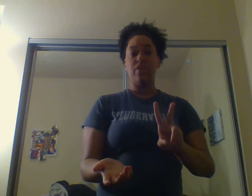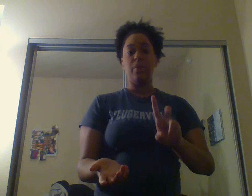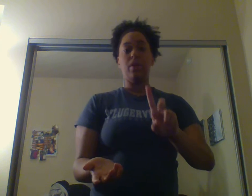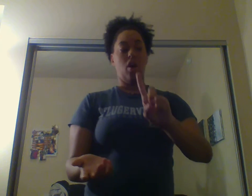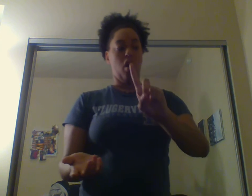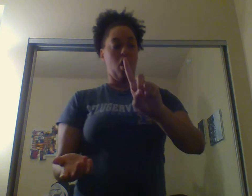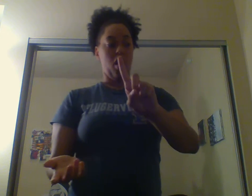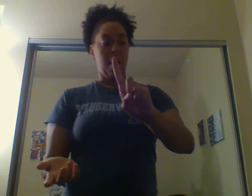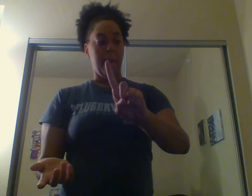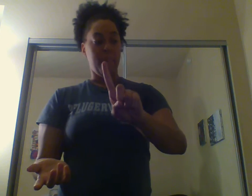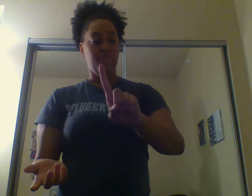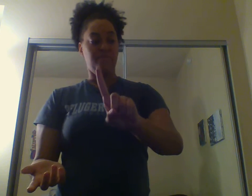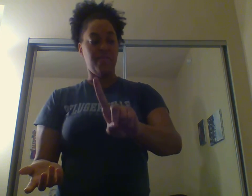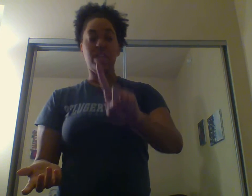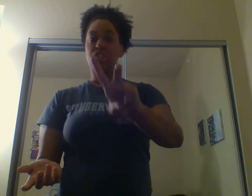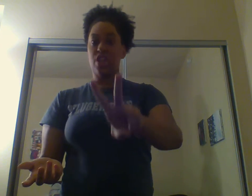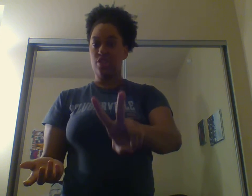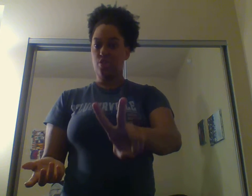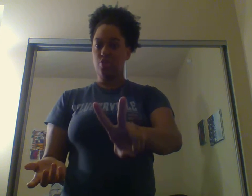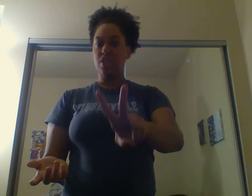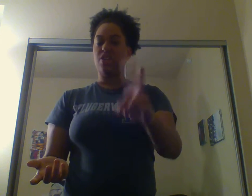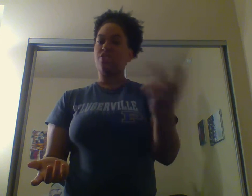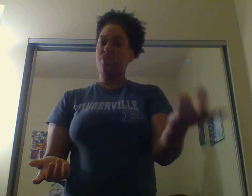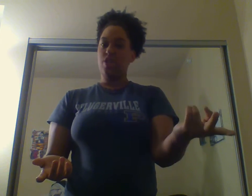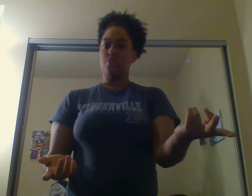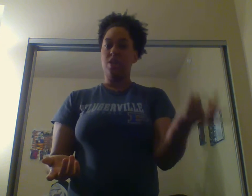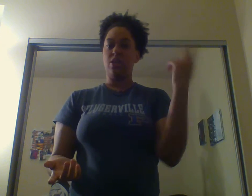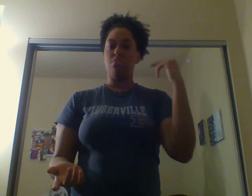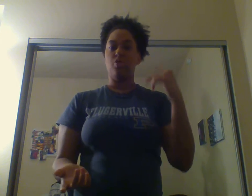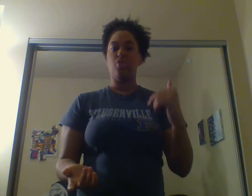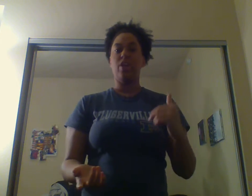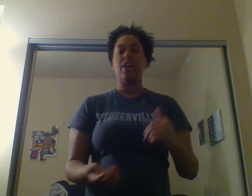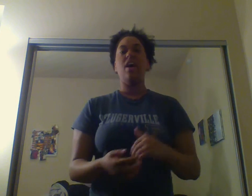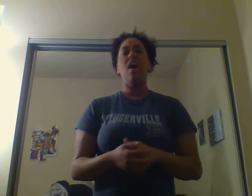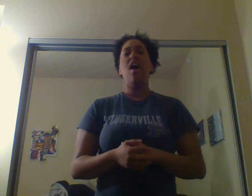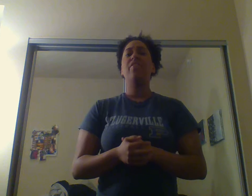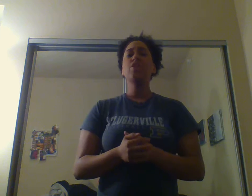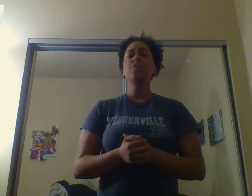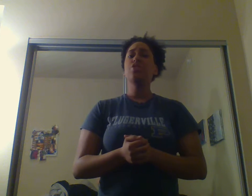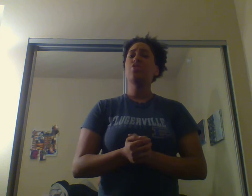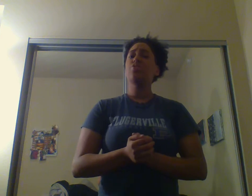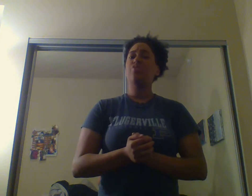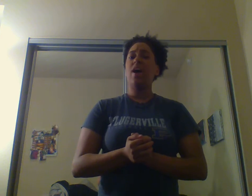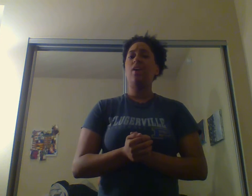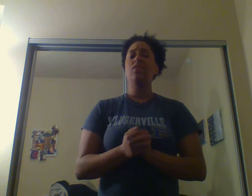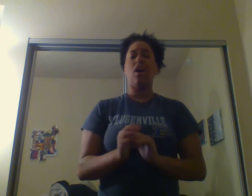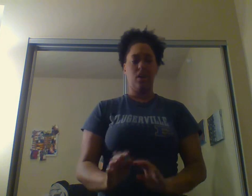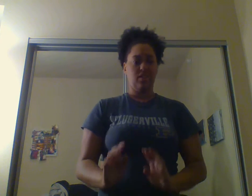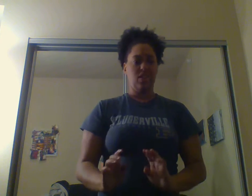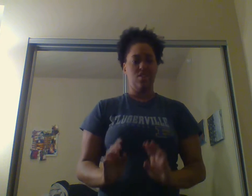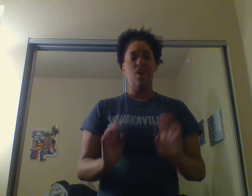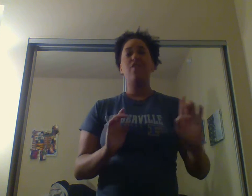Finland are Finnish and Swedish, Finnish being the majority. And these researchers found, oddly enough,